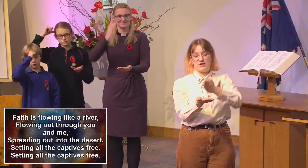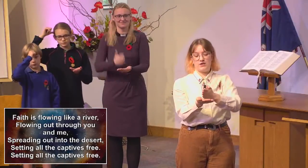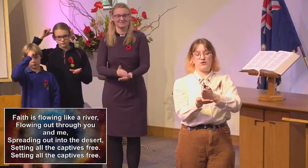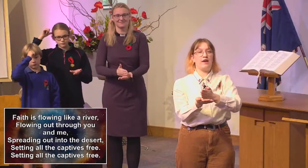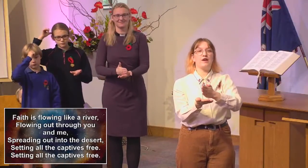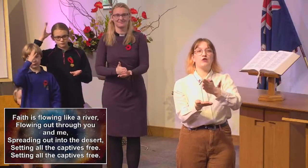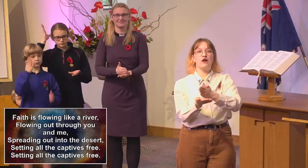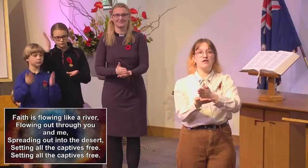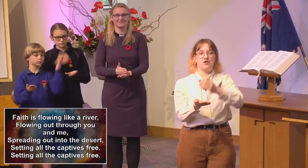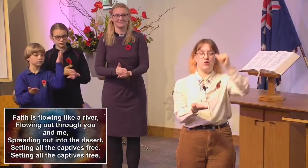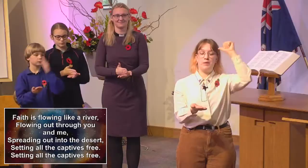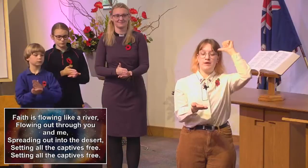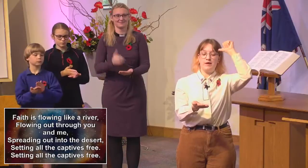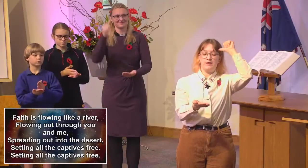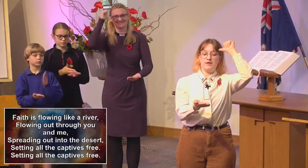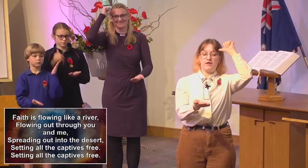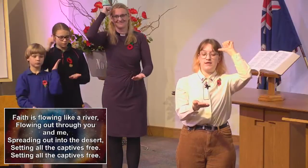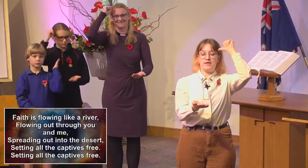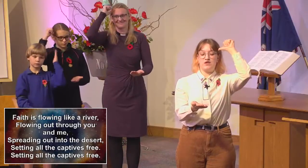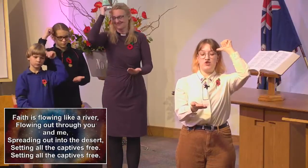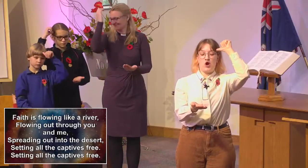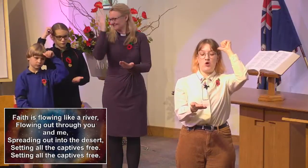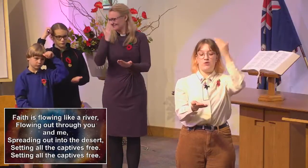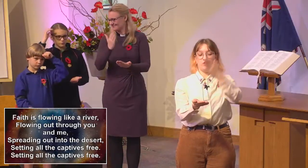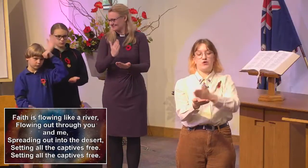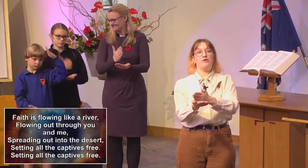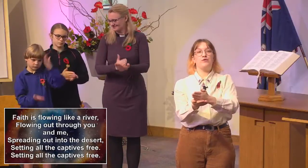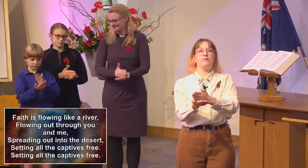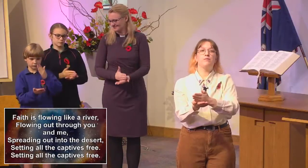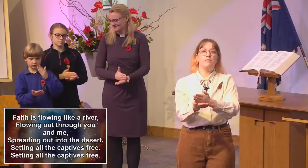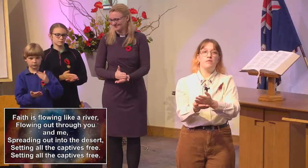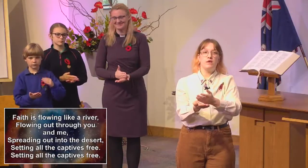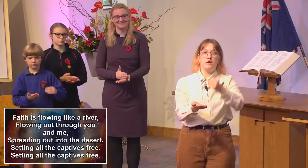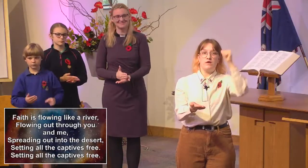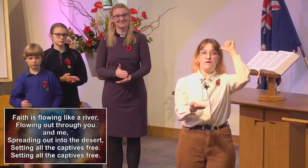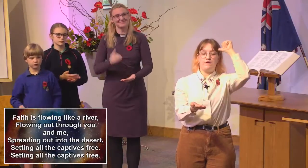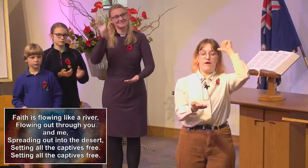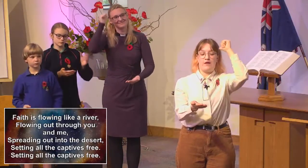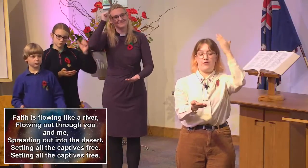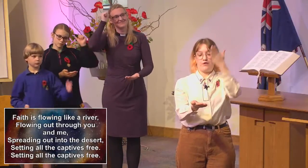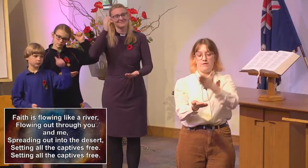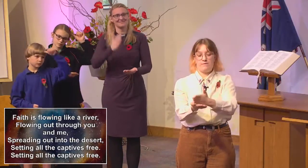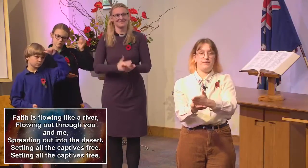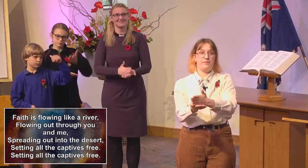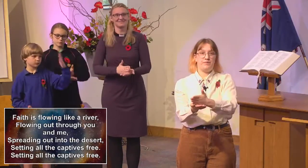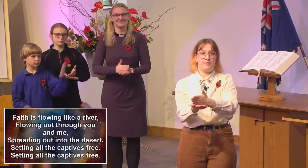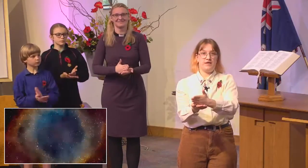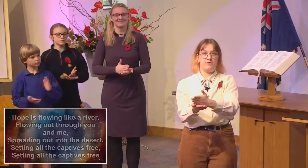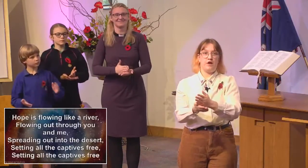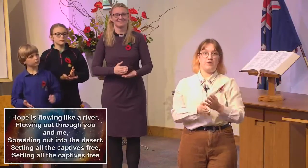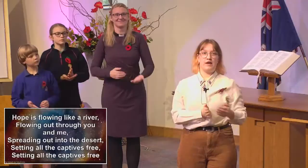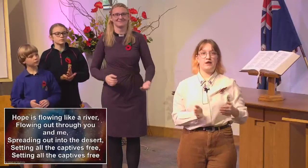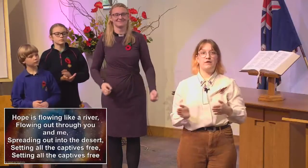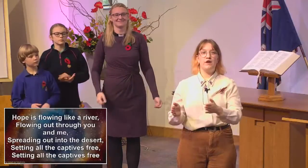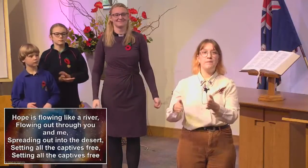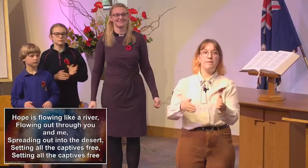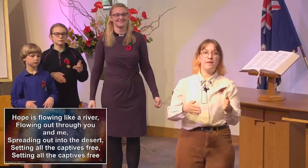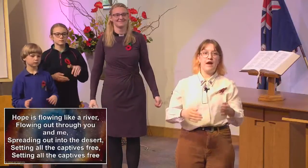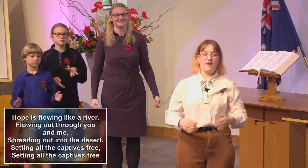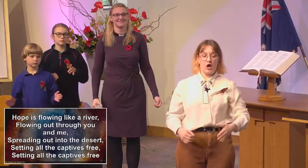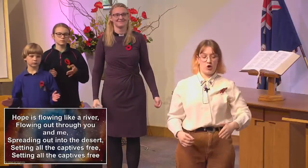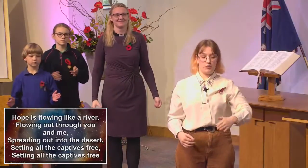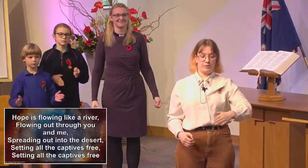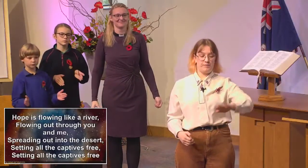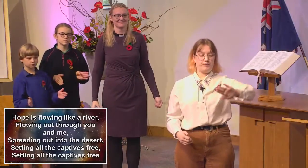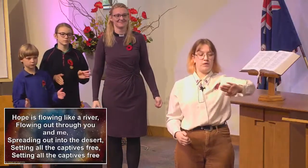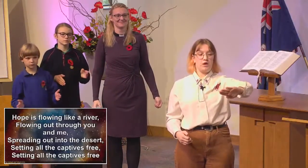this hand does sort of like a karate chop. So this is know the truth. Faith is flowing like a river.